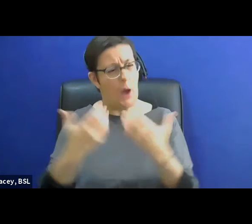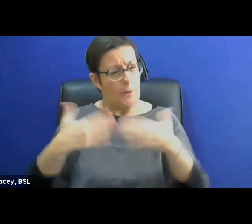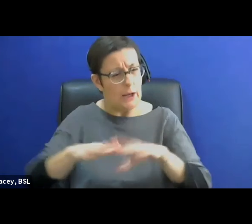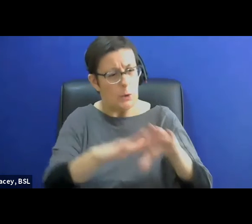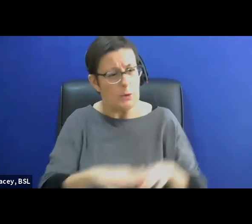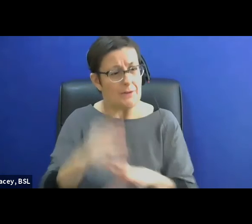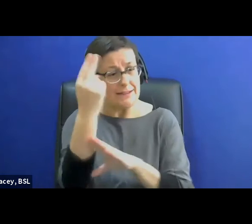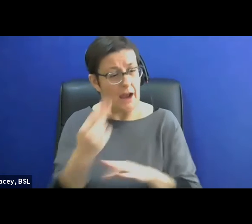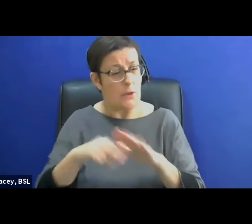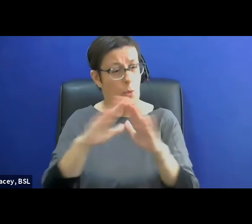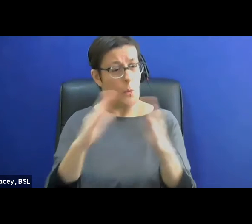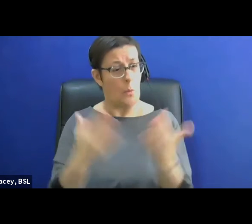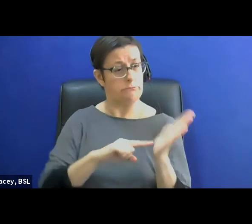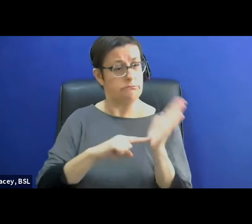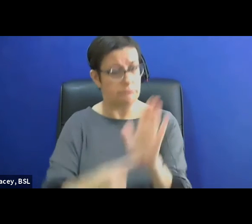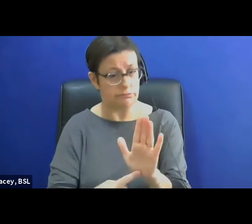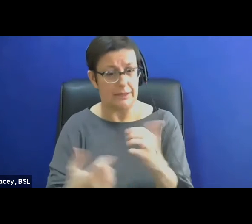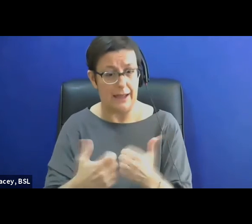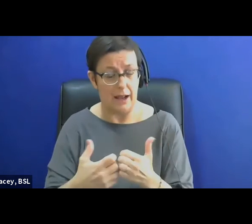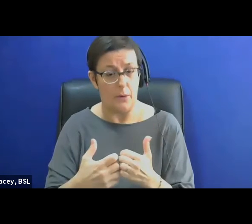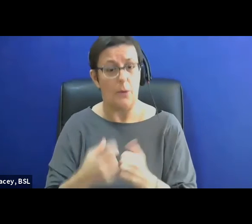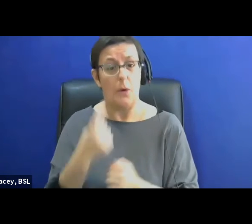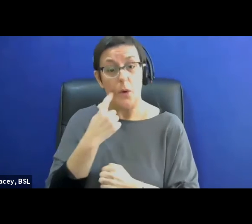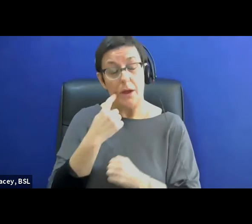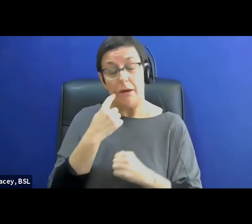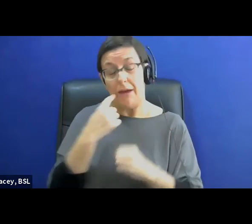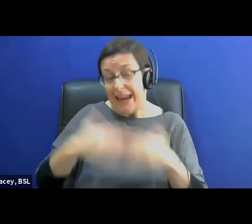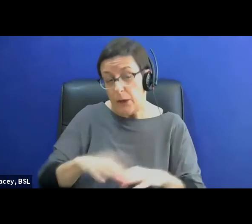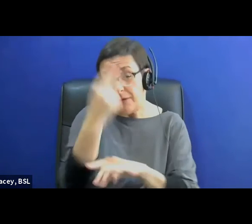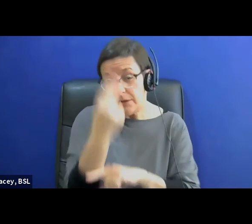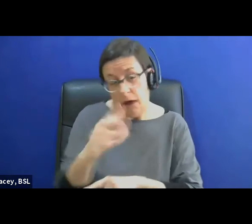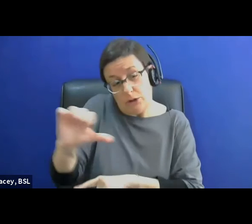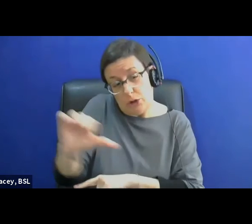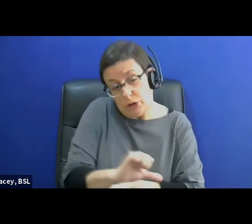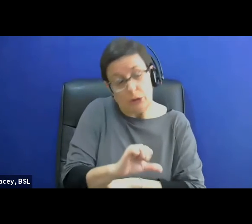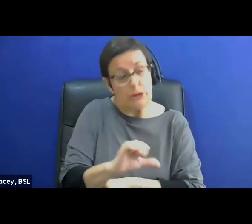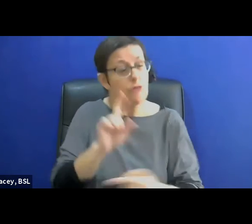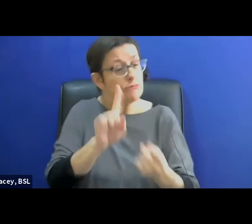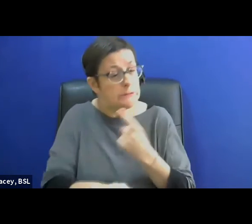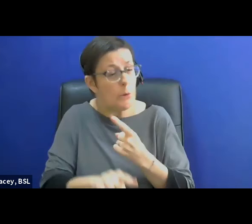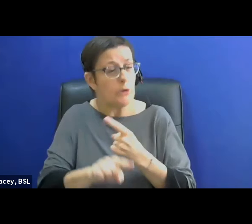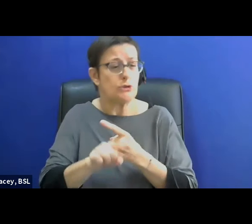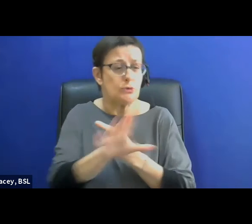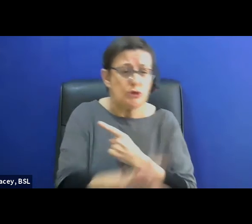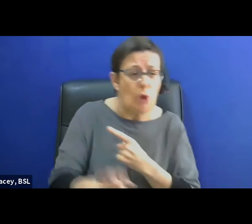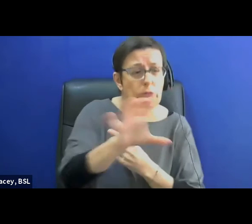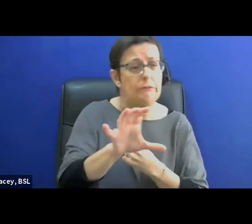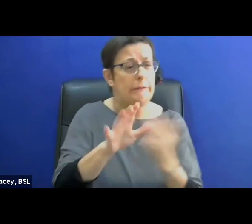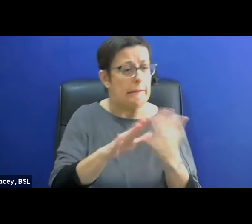inclusive design should respond to diverse contexts. Inclusive design should respond to culture, geography, climate, and